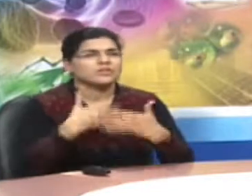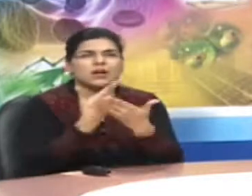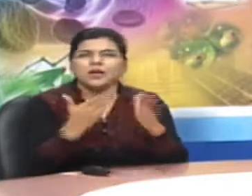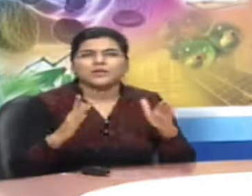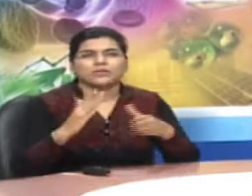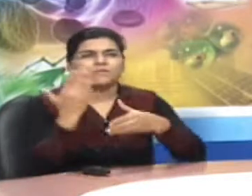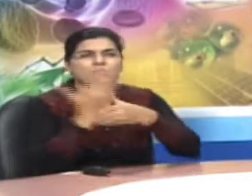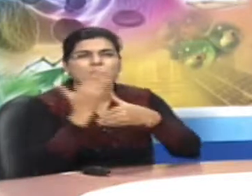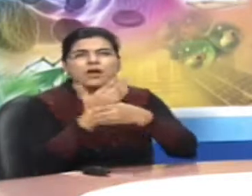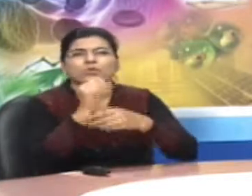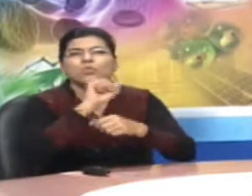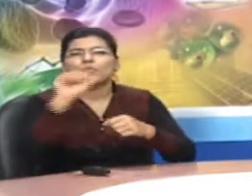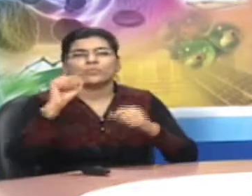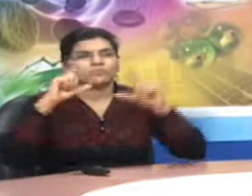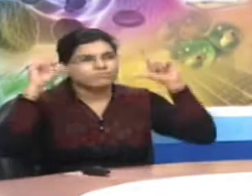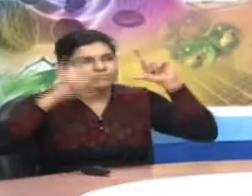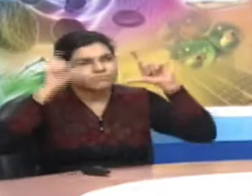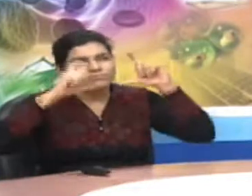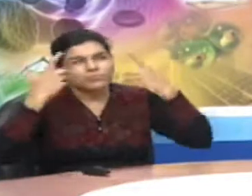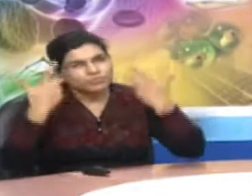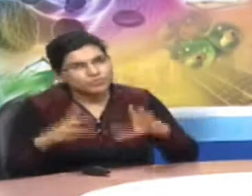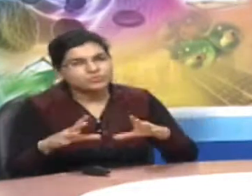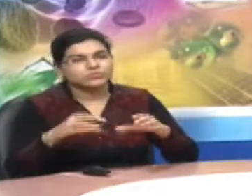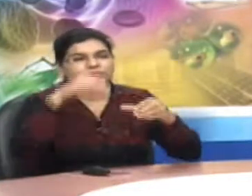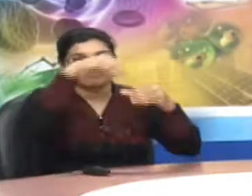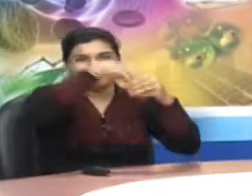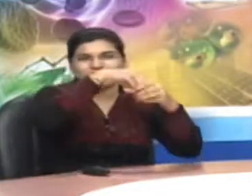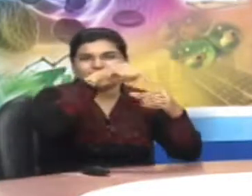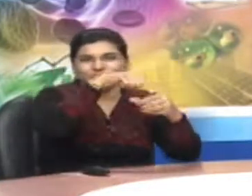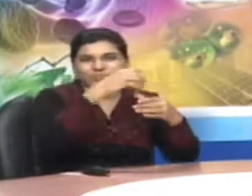Fourth is insert picture from file.